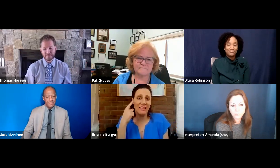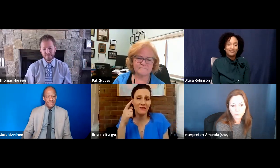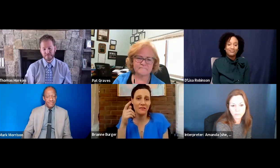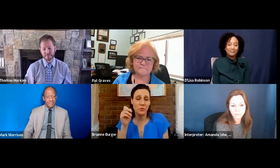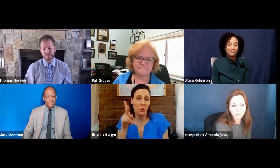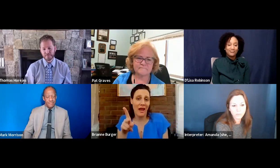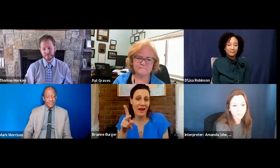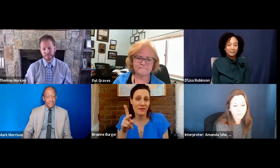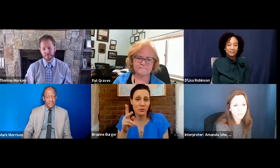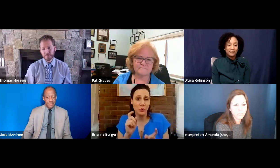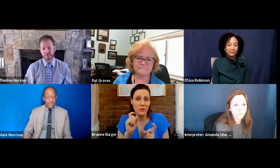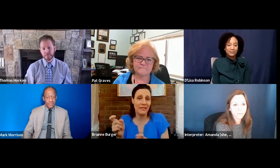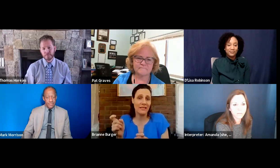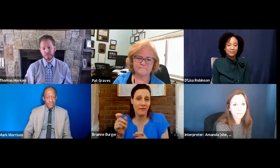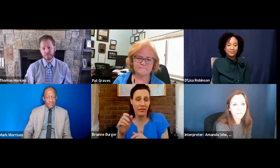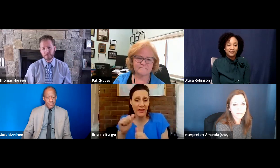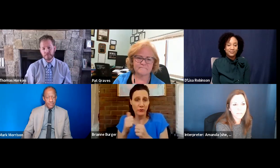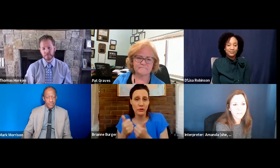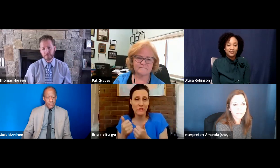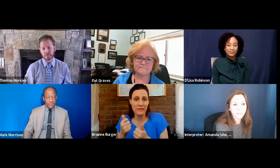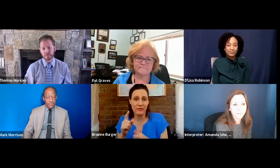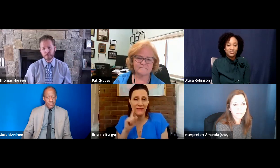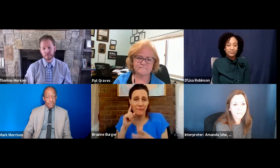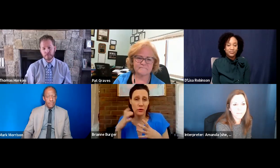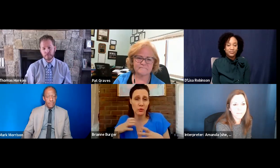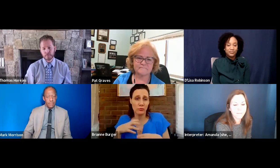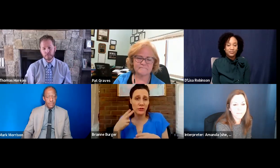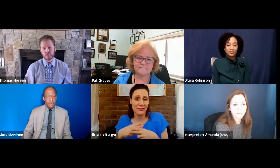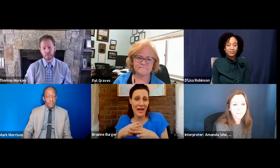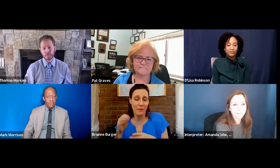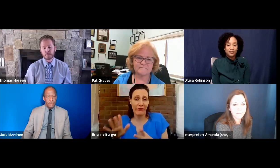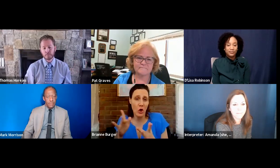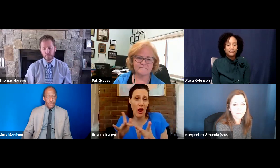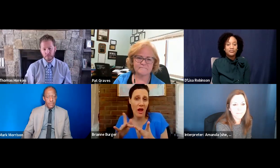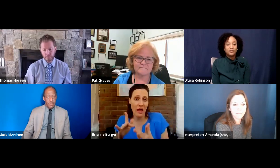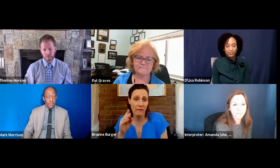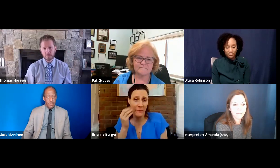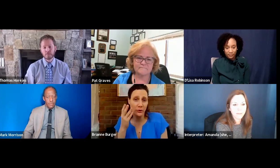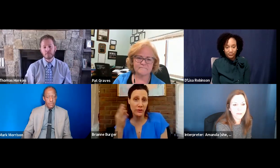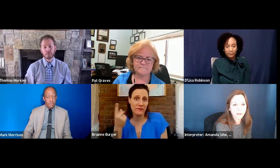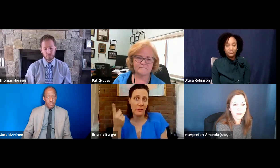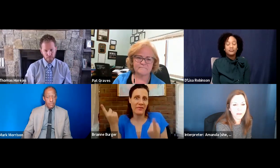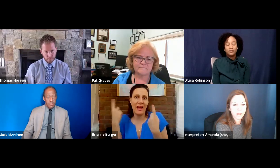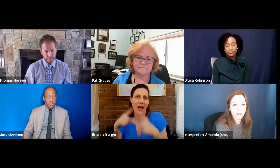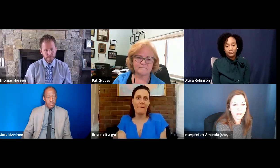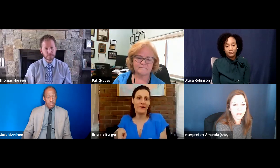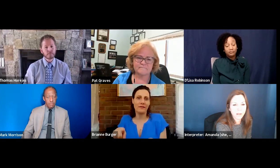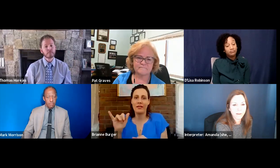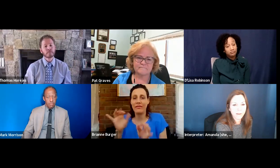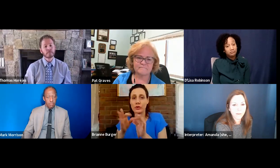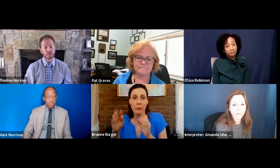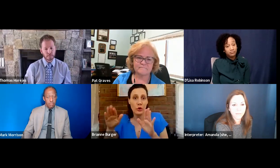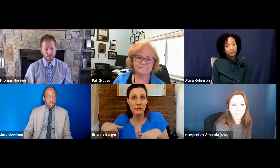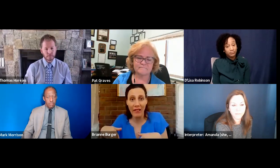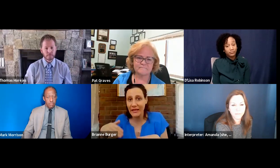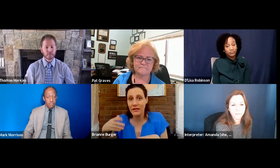I can go. I think it's okay to give the name and contact information